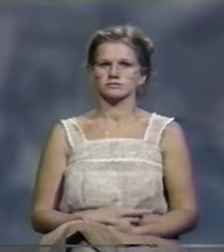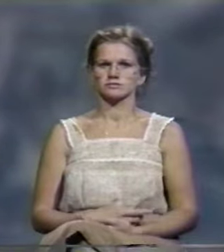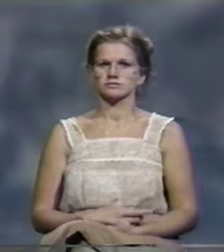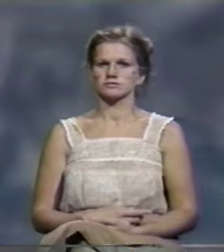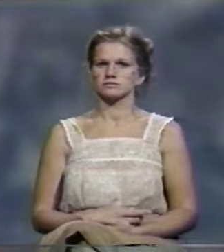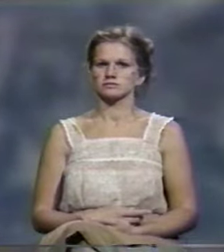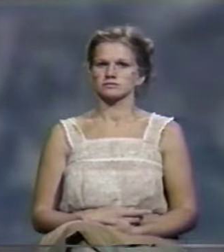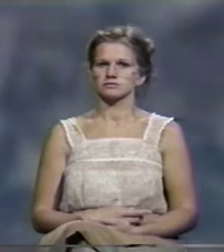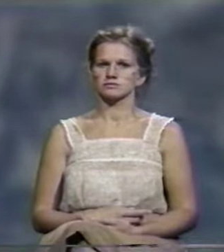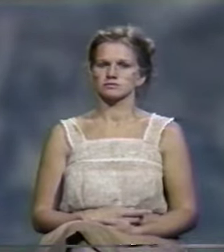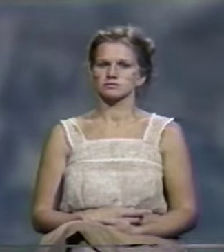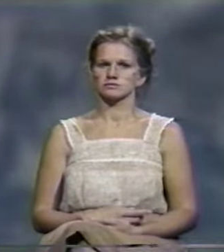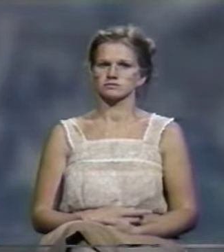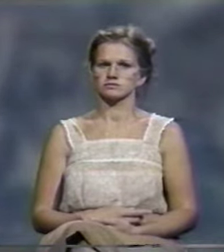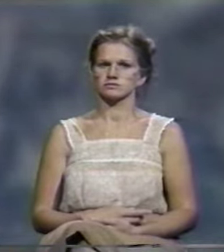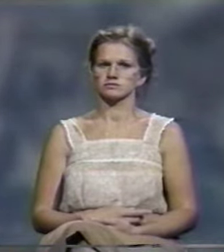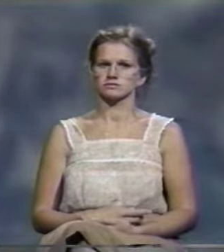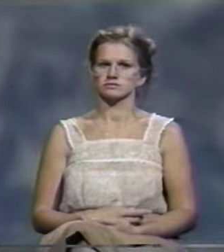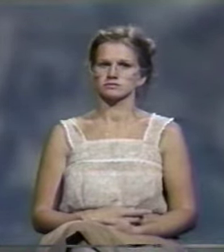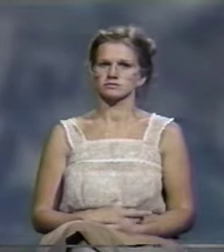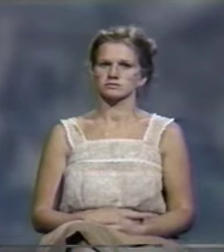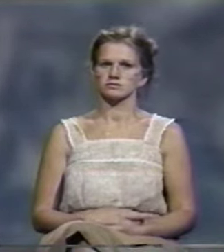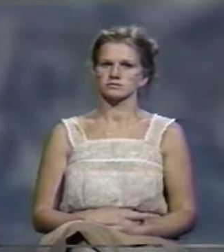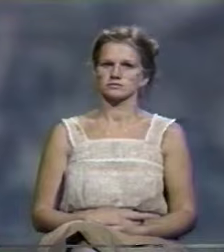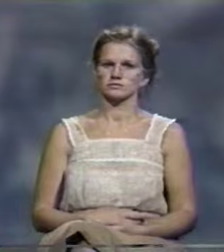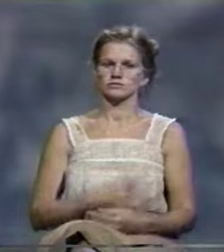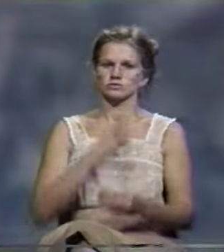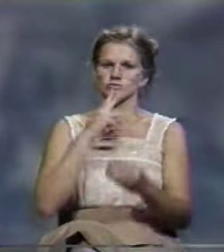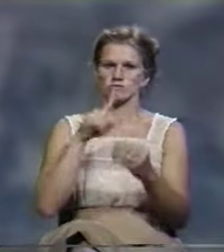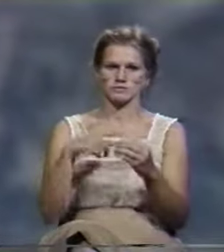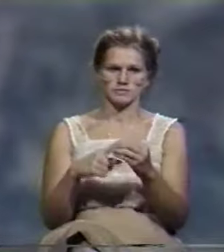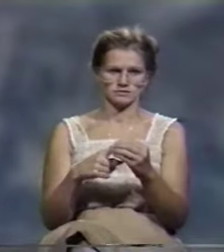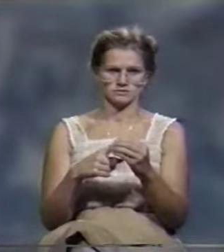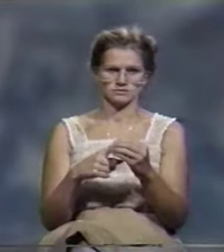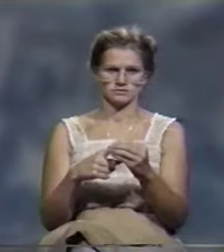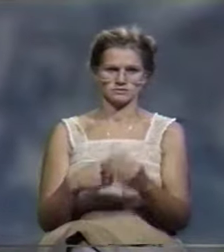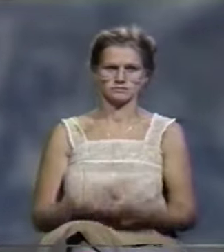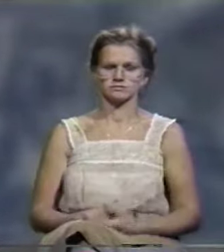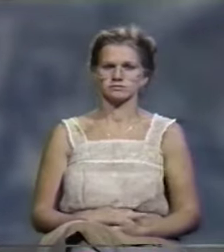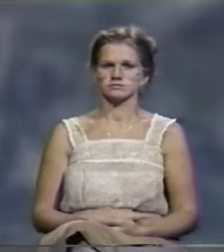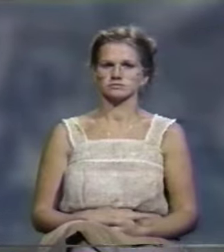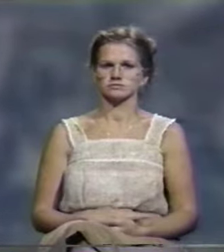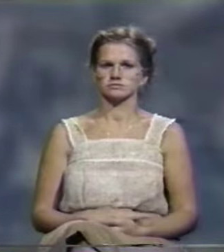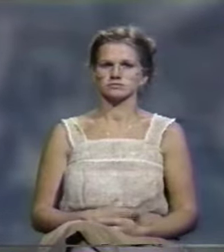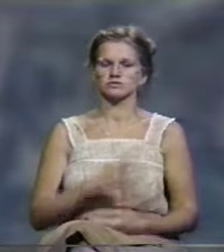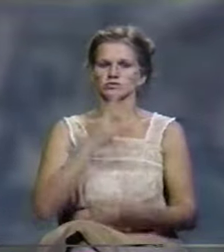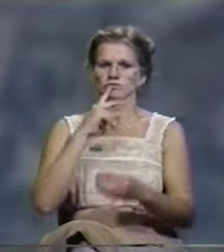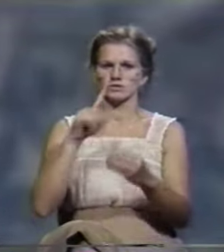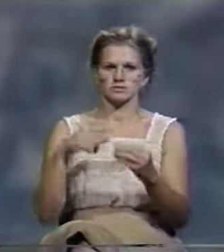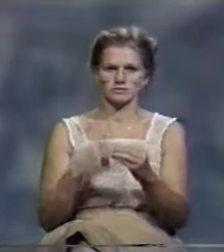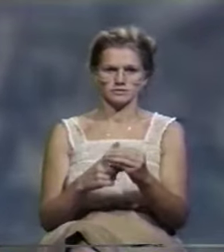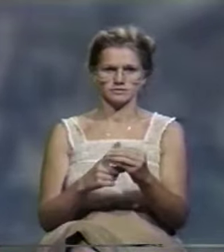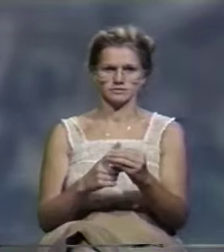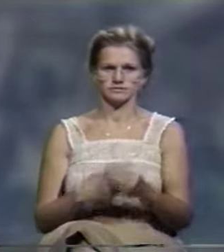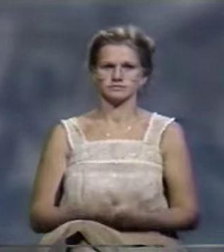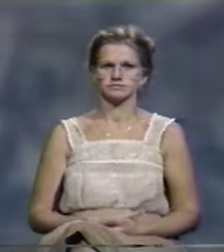It can be made in a slightly more abbreviated form like this. To talk about.